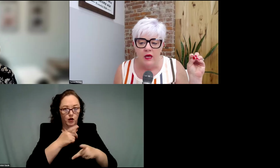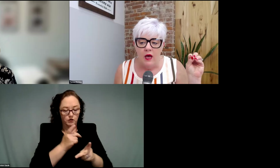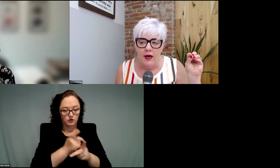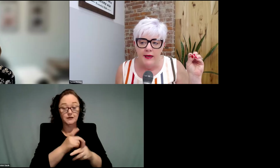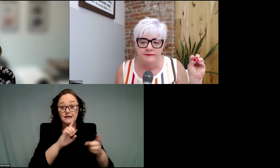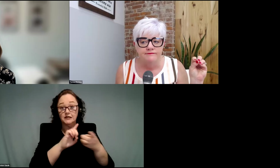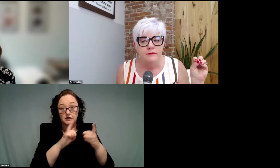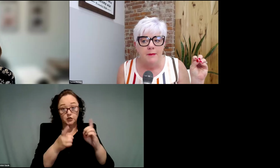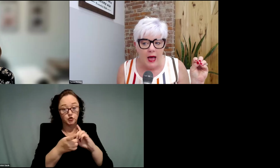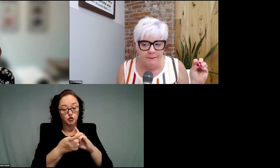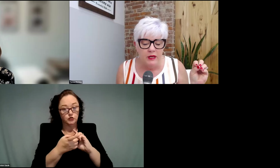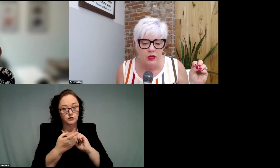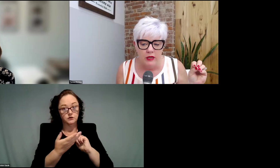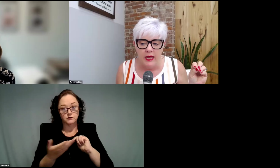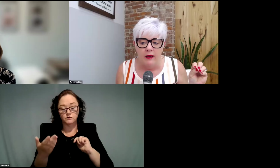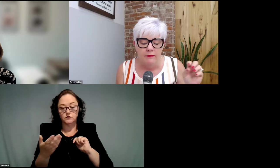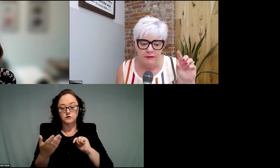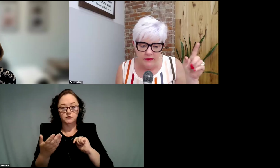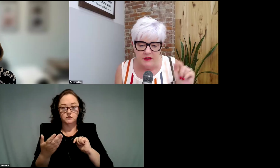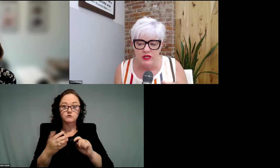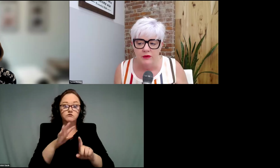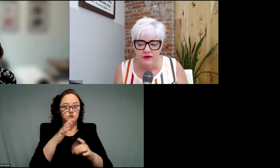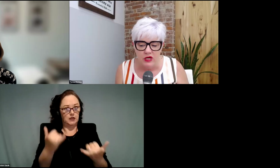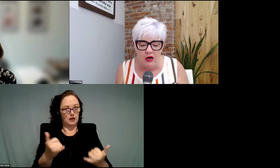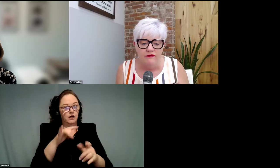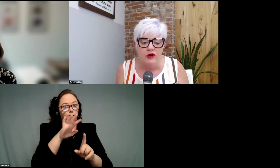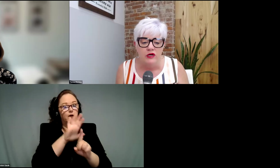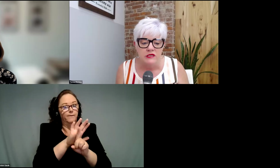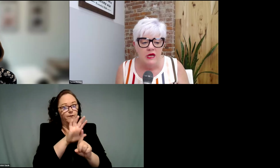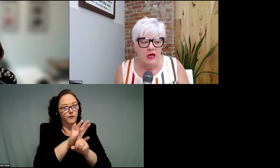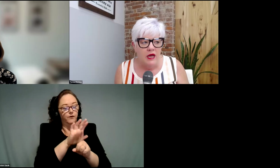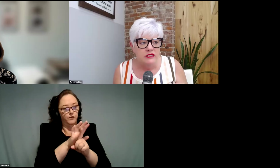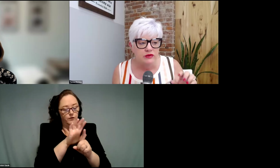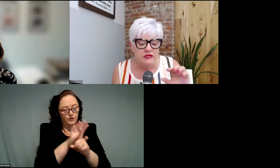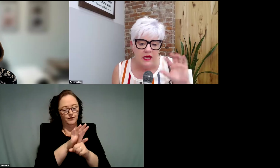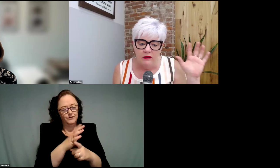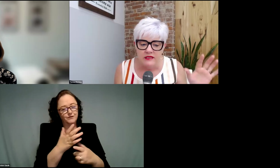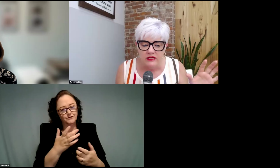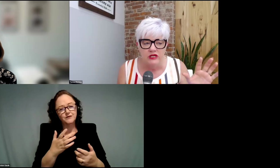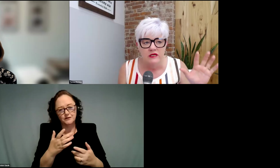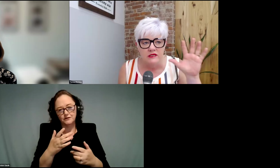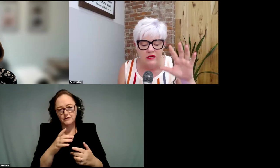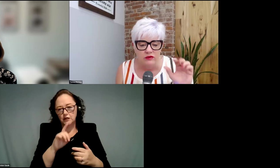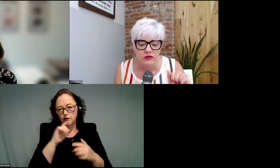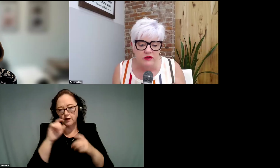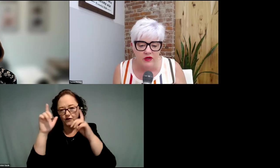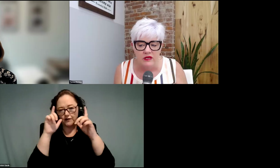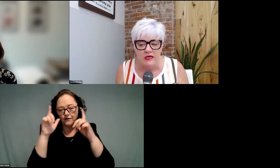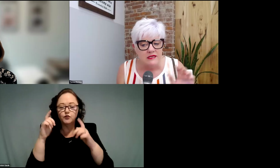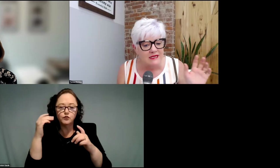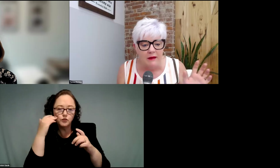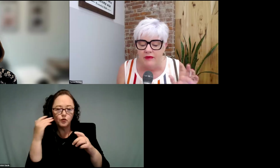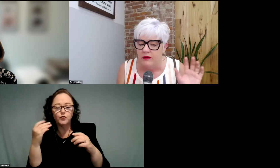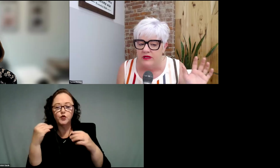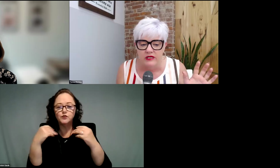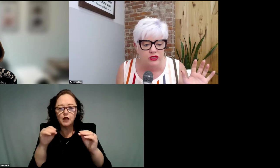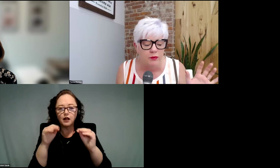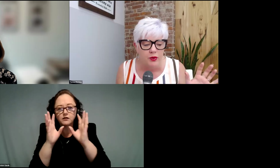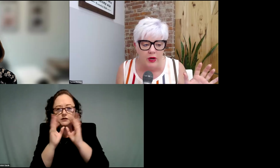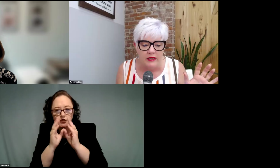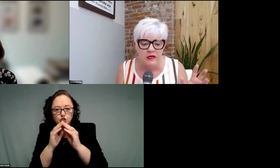very popular now, especially with photographers, as you sell sessions and you do different things. Same thing